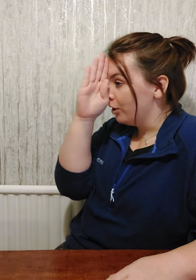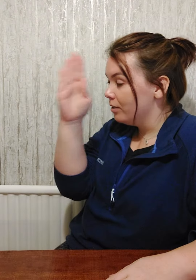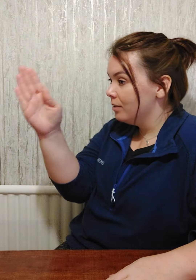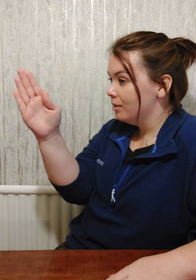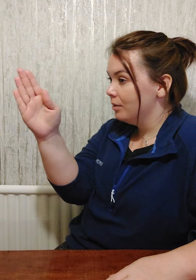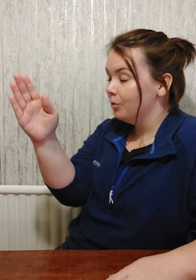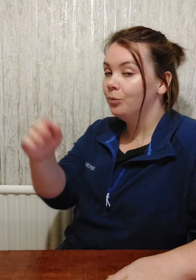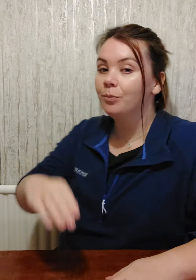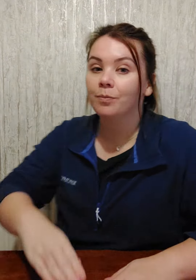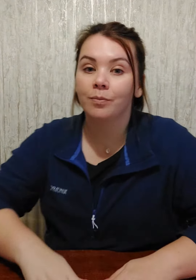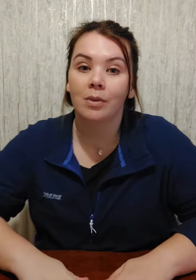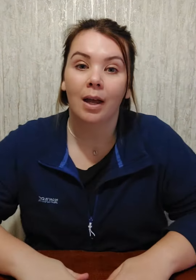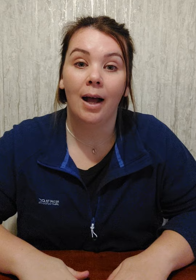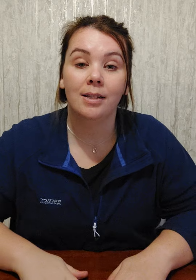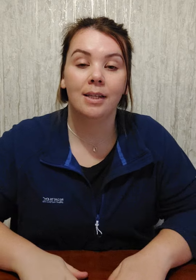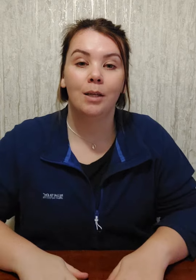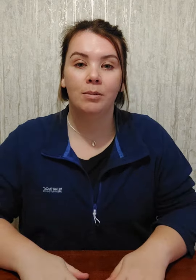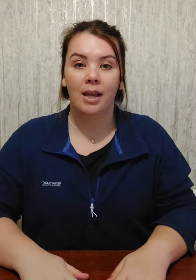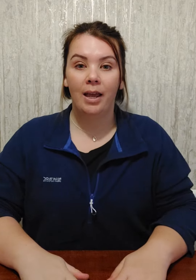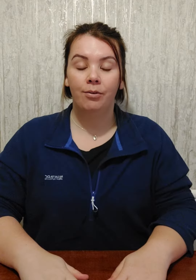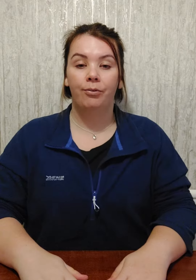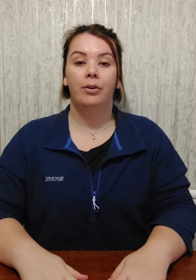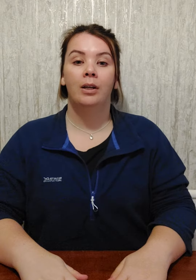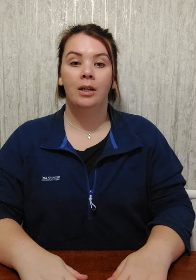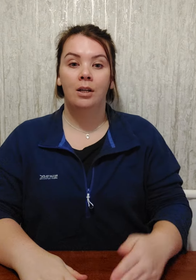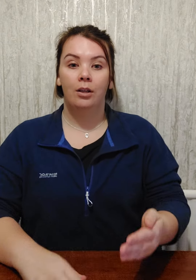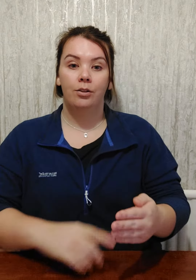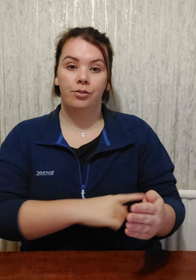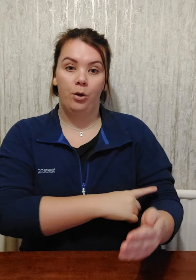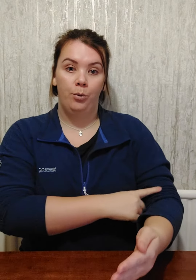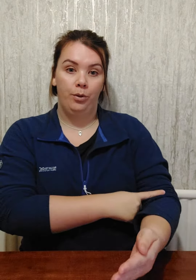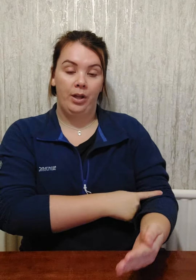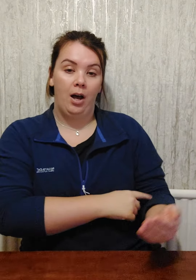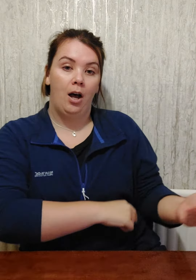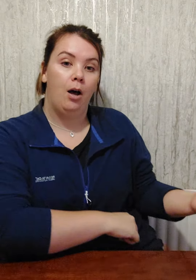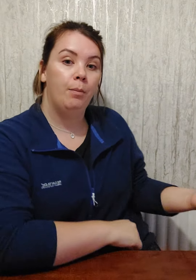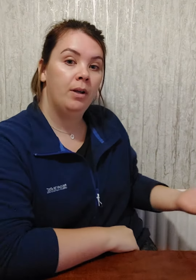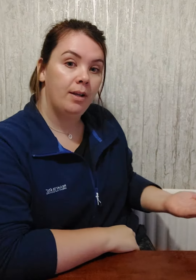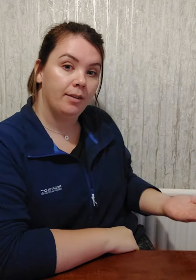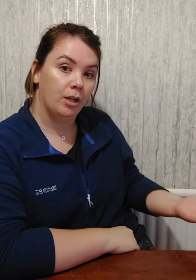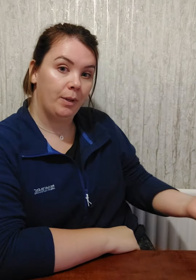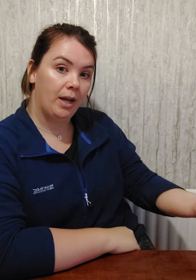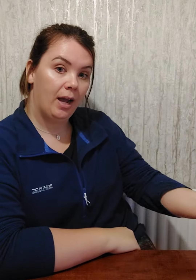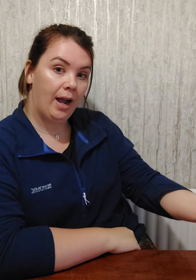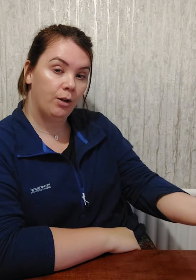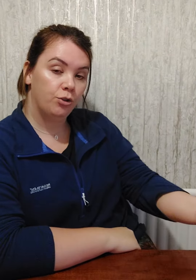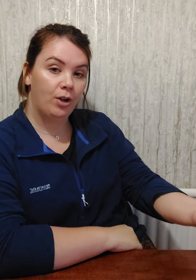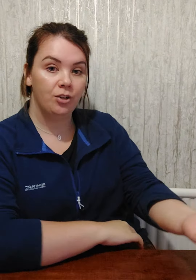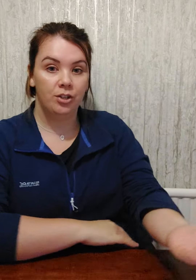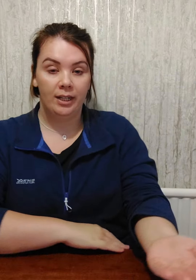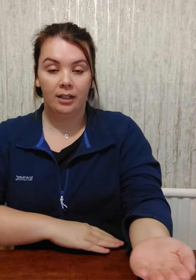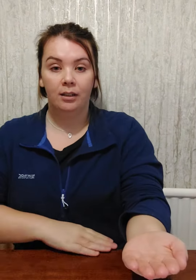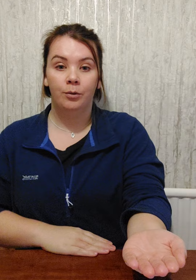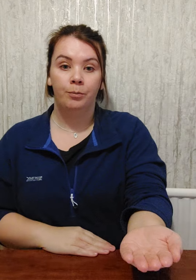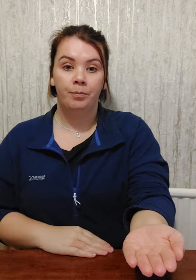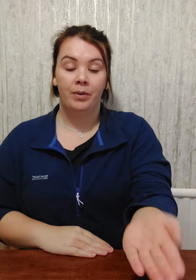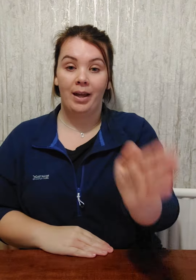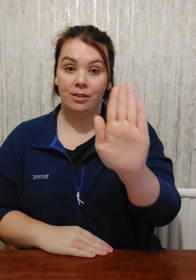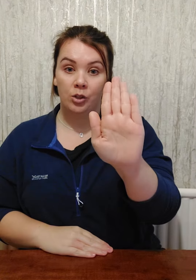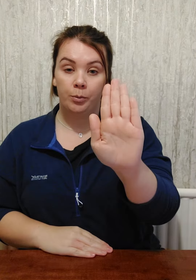dangerous. And to keep safe, so the arm is going to be outstretched a little and it's going to be